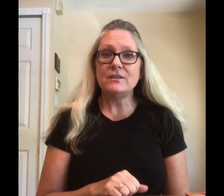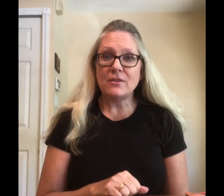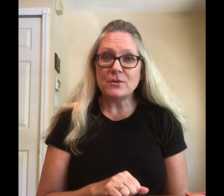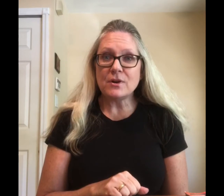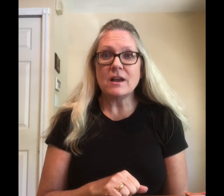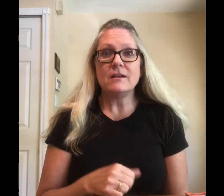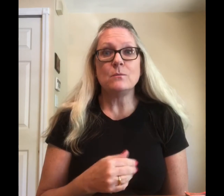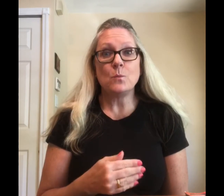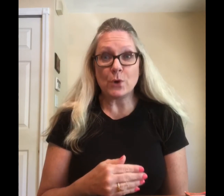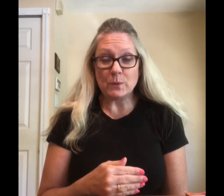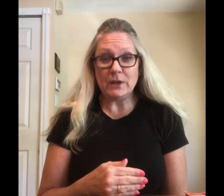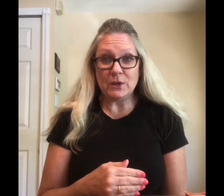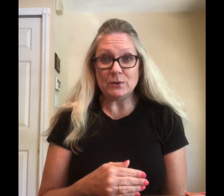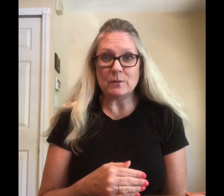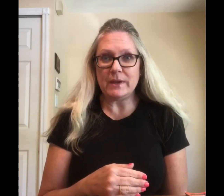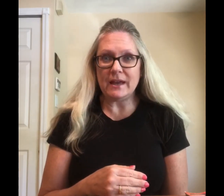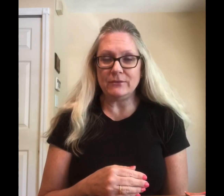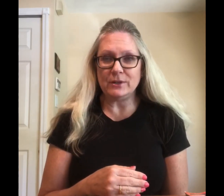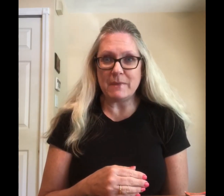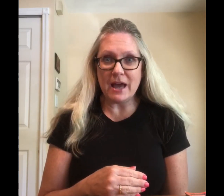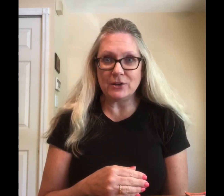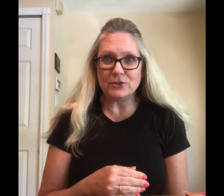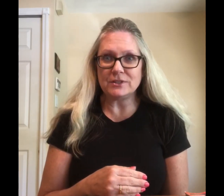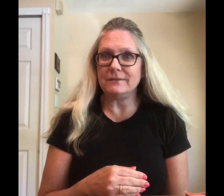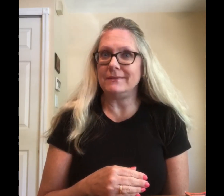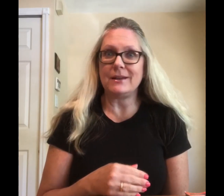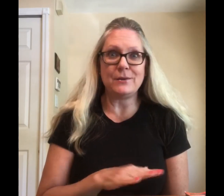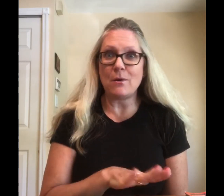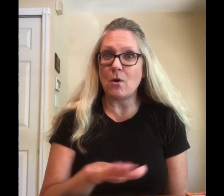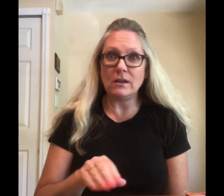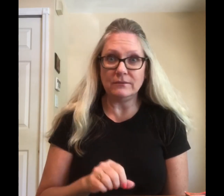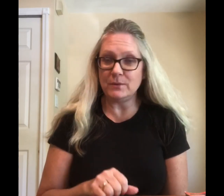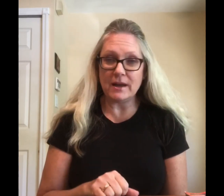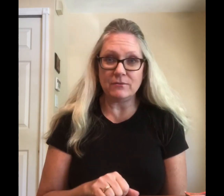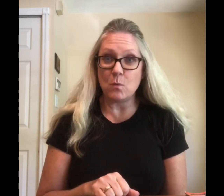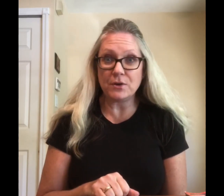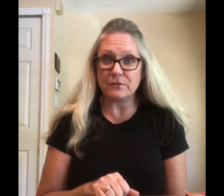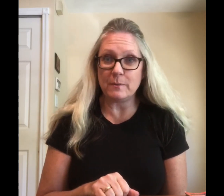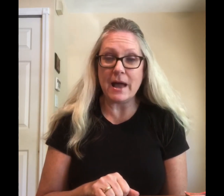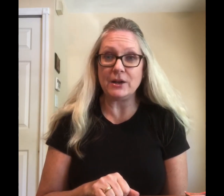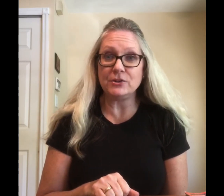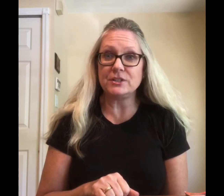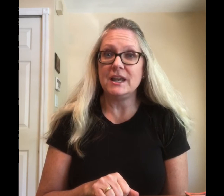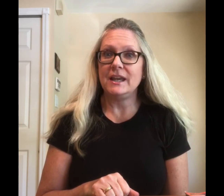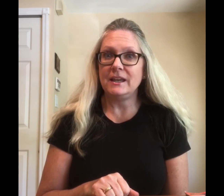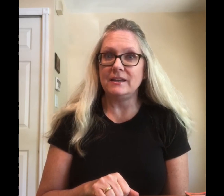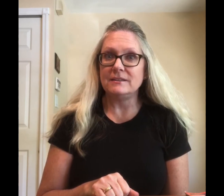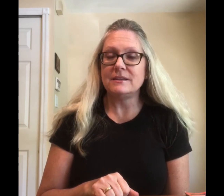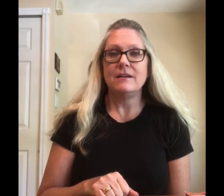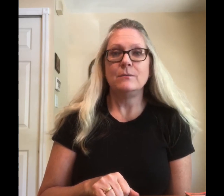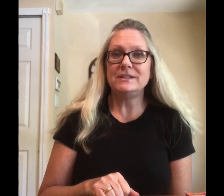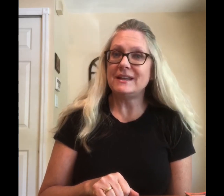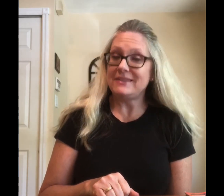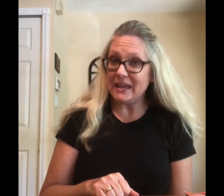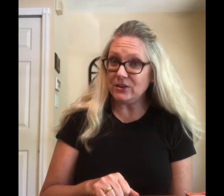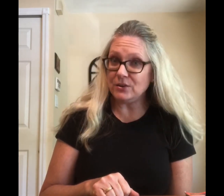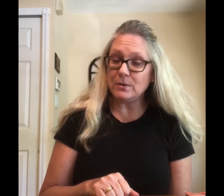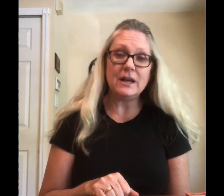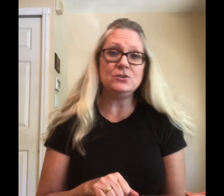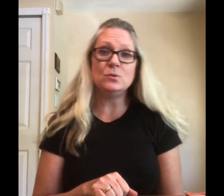Another word we use when we have good manners, and I know all of you have wonderful manners, is we say thank you and you're